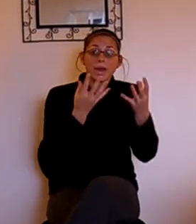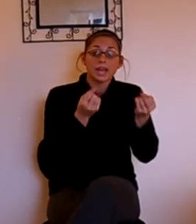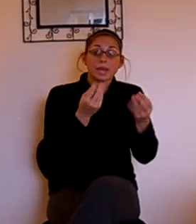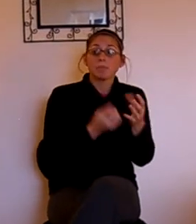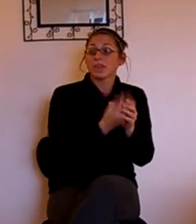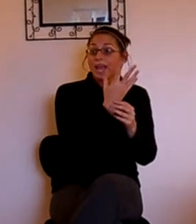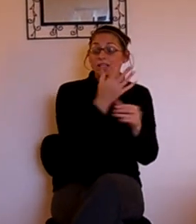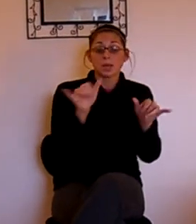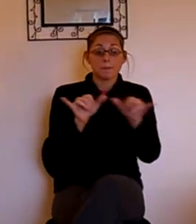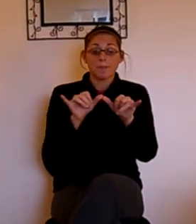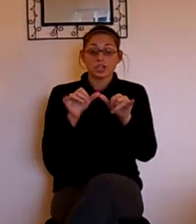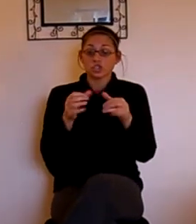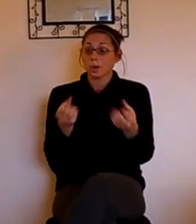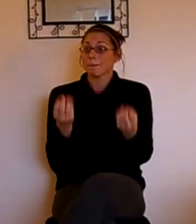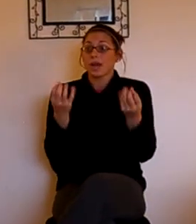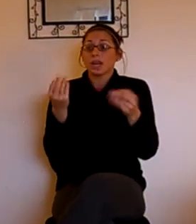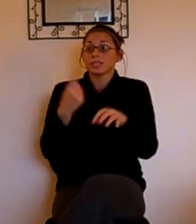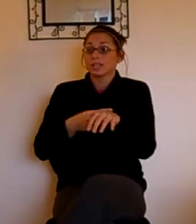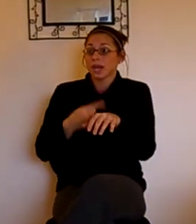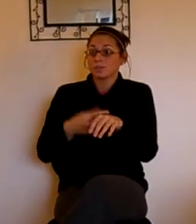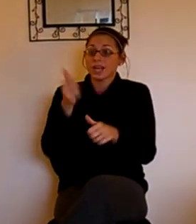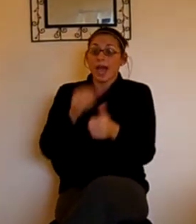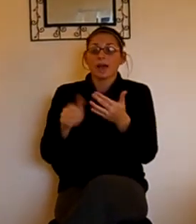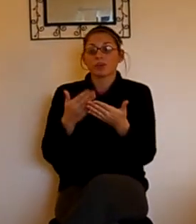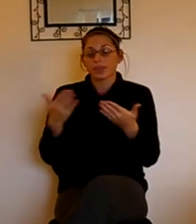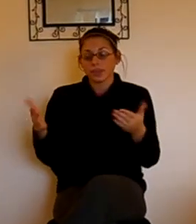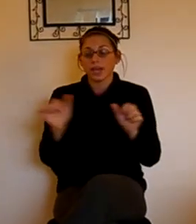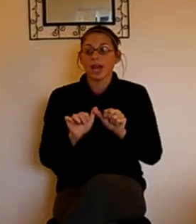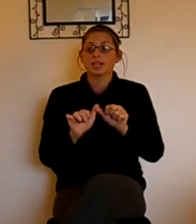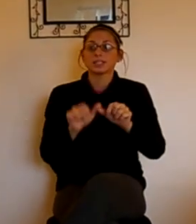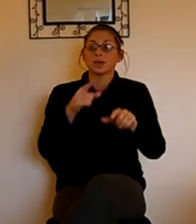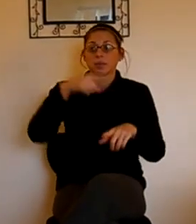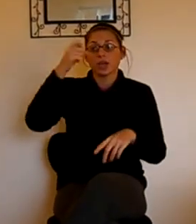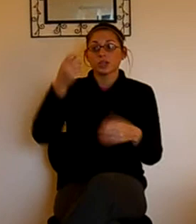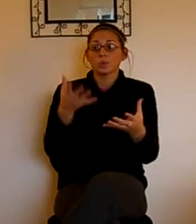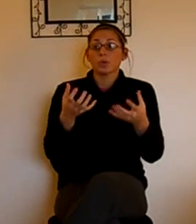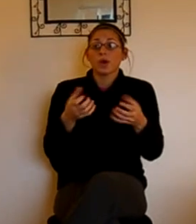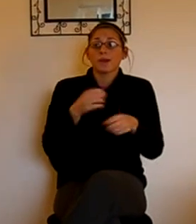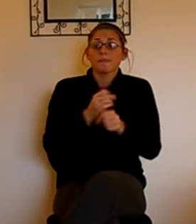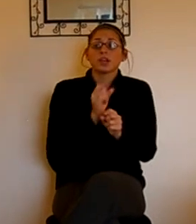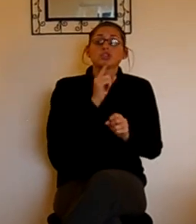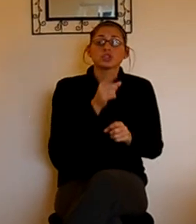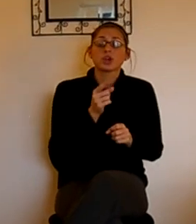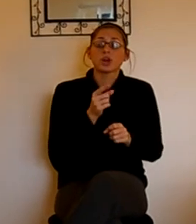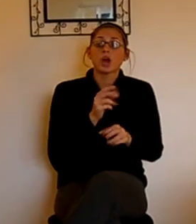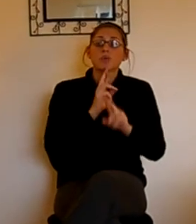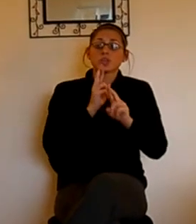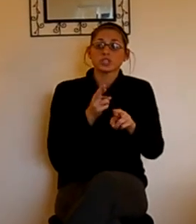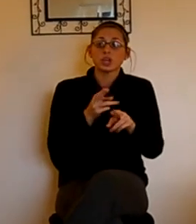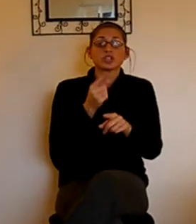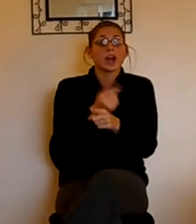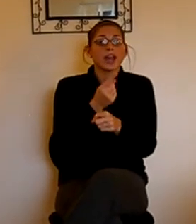multiple times, and we're going to keep everything else constant because we want to make sure that our results are accurate and they're not tainted by